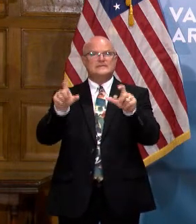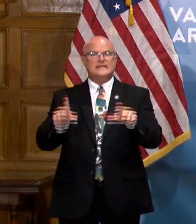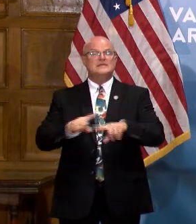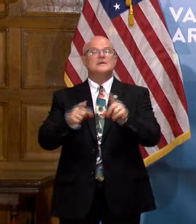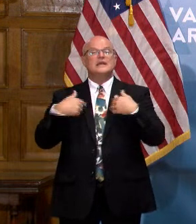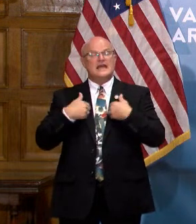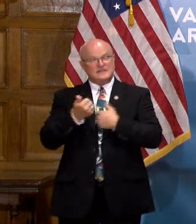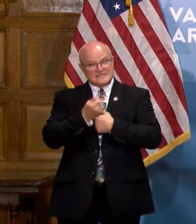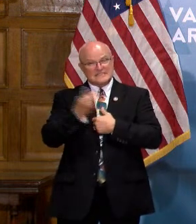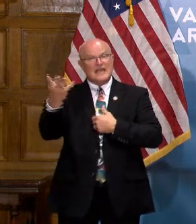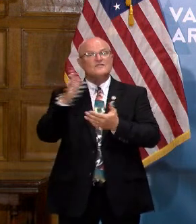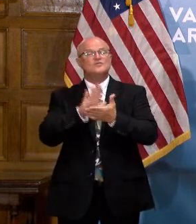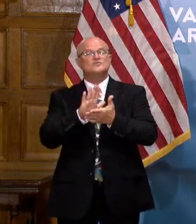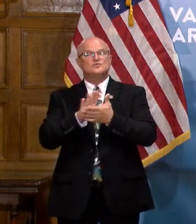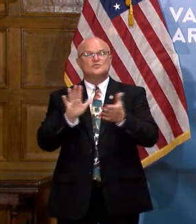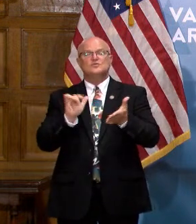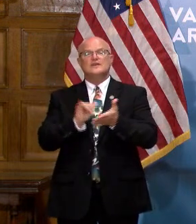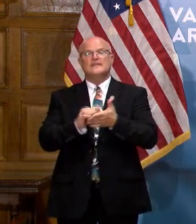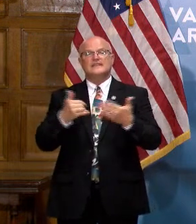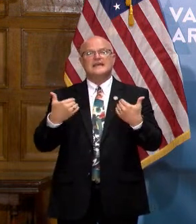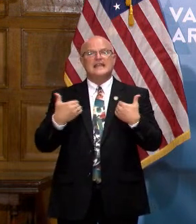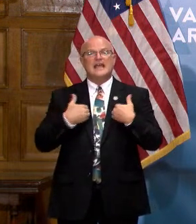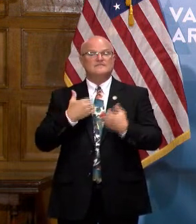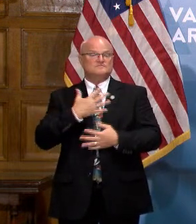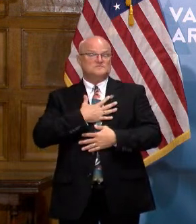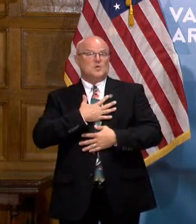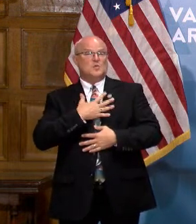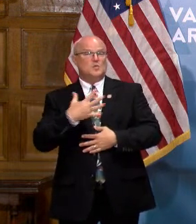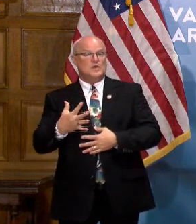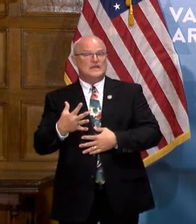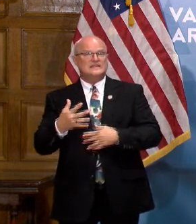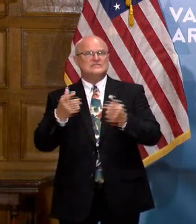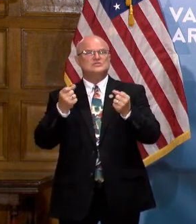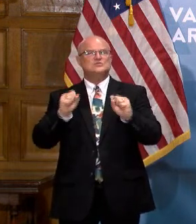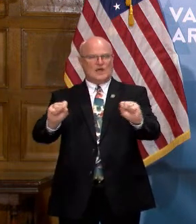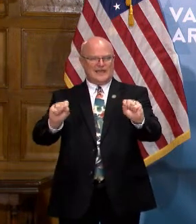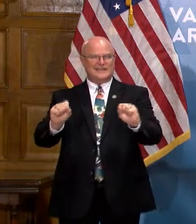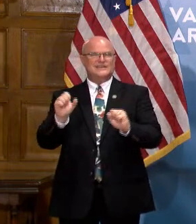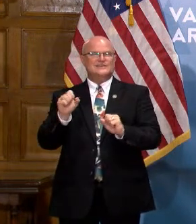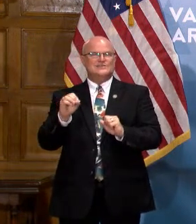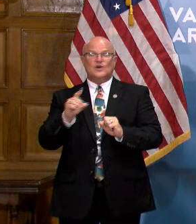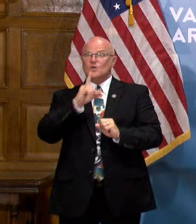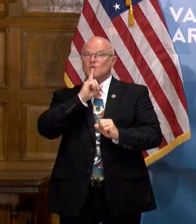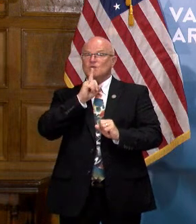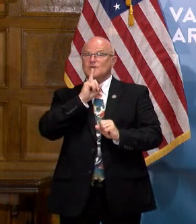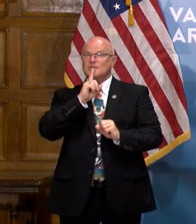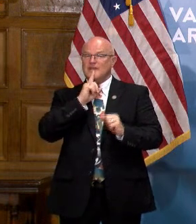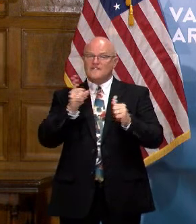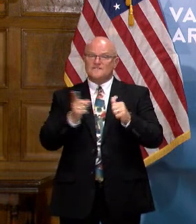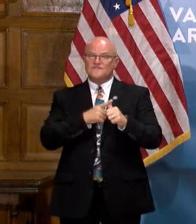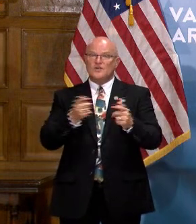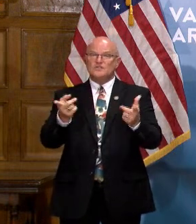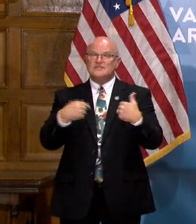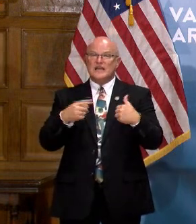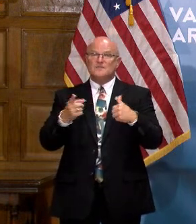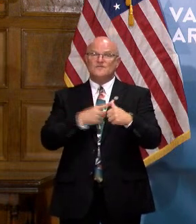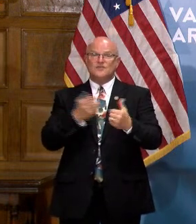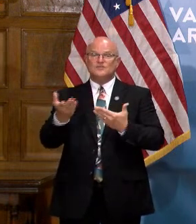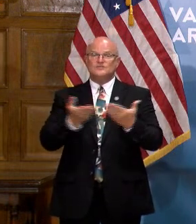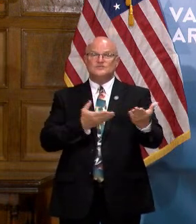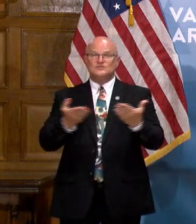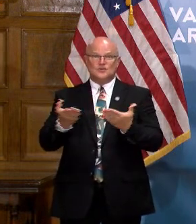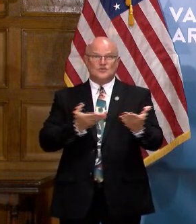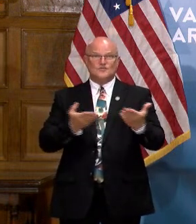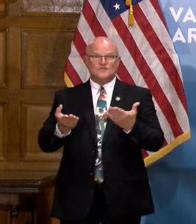we have a number of schools that are willing to pilot this. And so it's really going to be on a first come, first served basis.